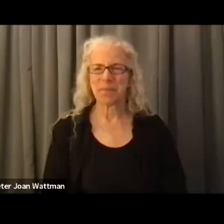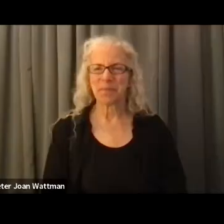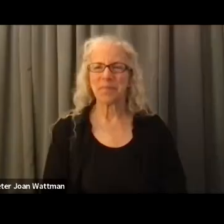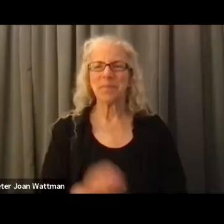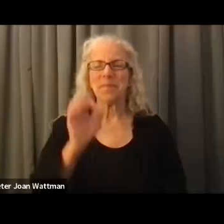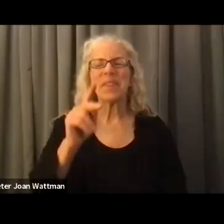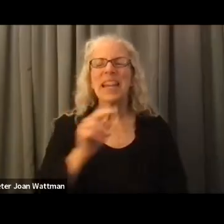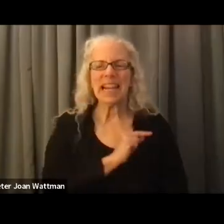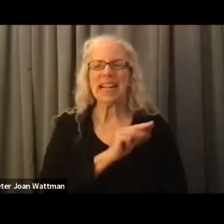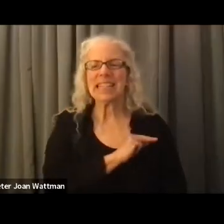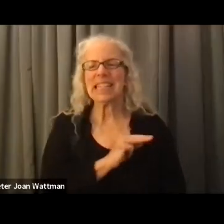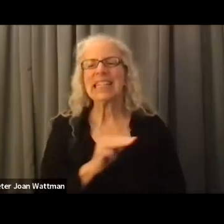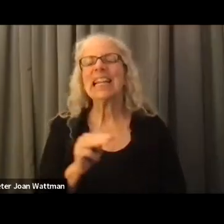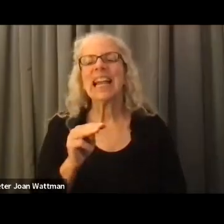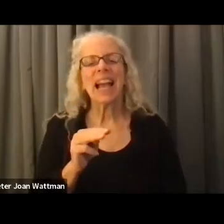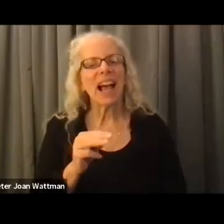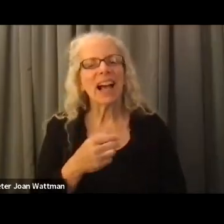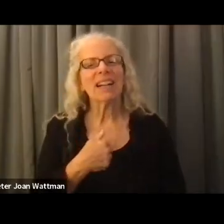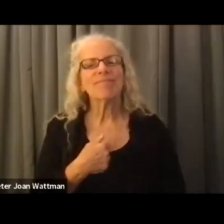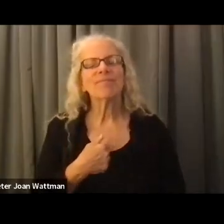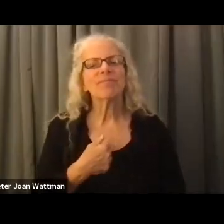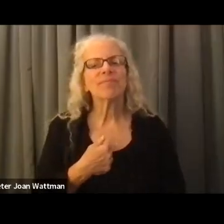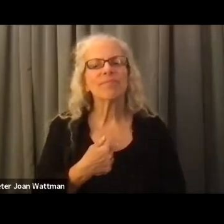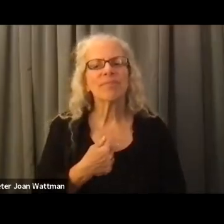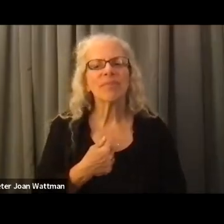I was just curious if you could tell us